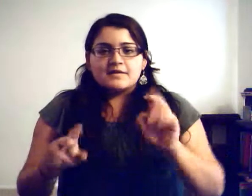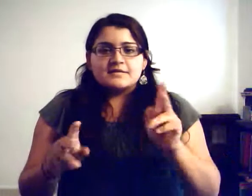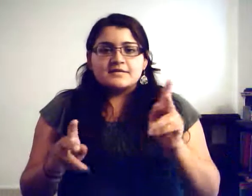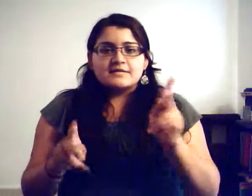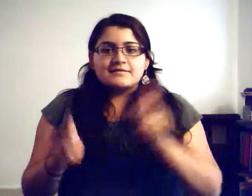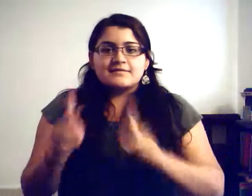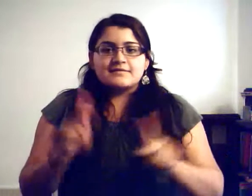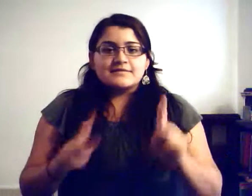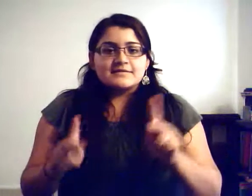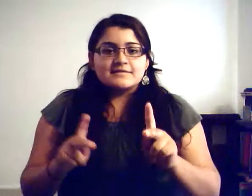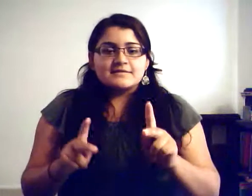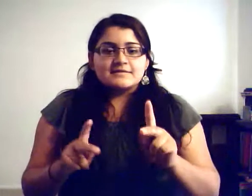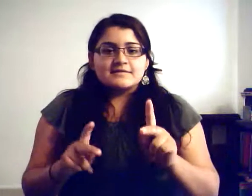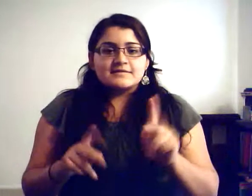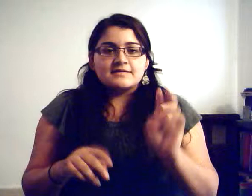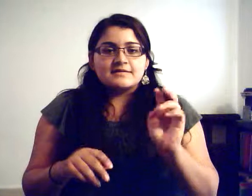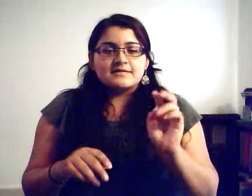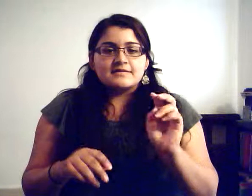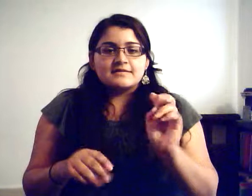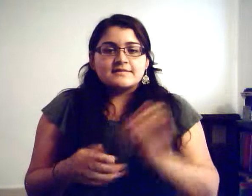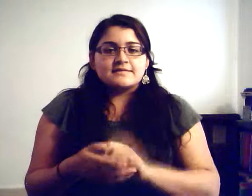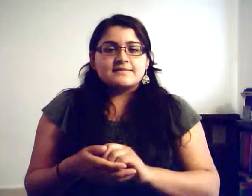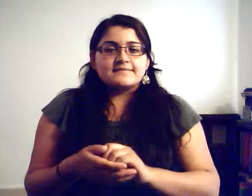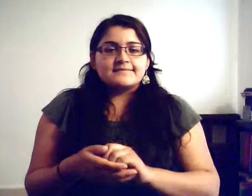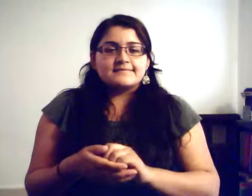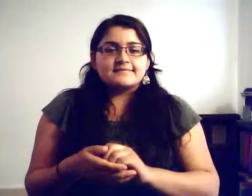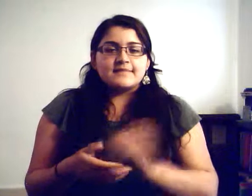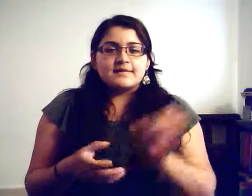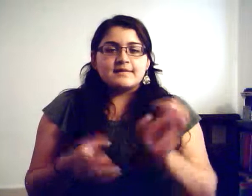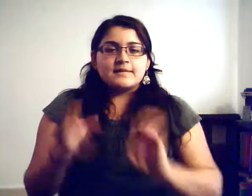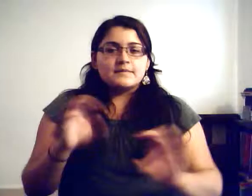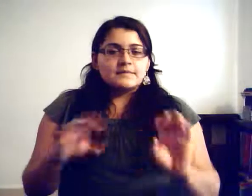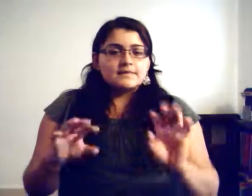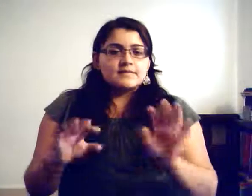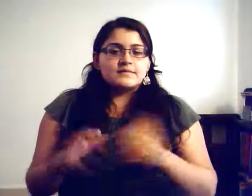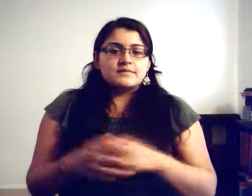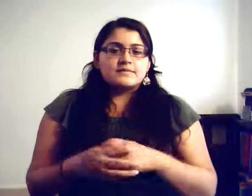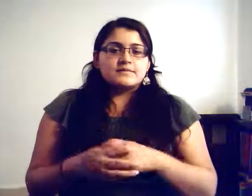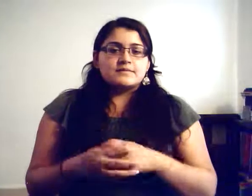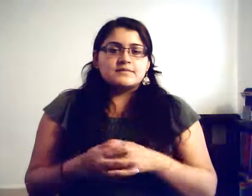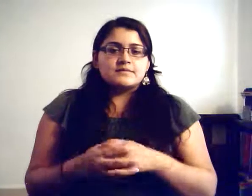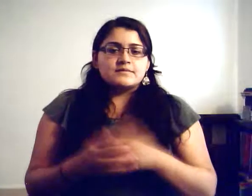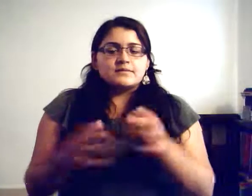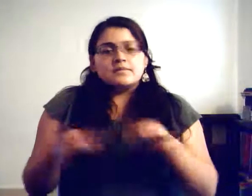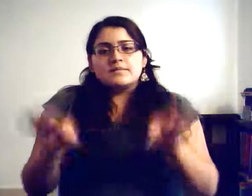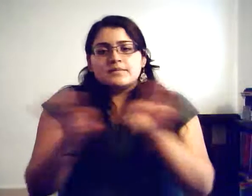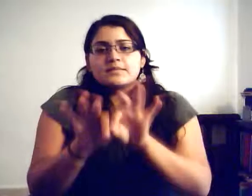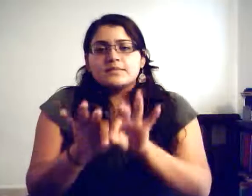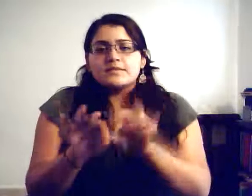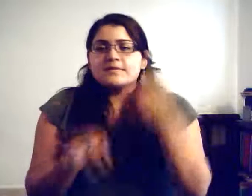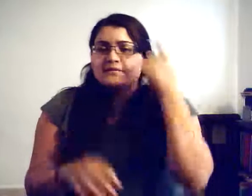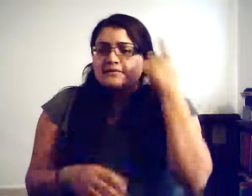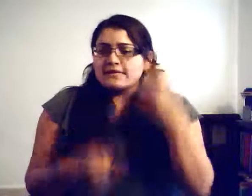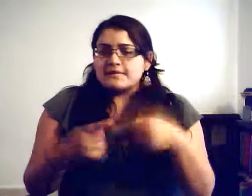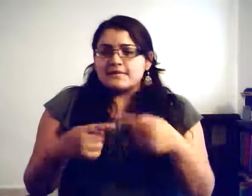school or middle school students. The key is to think about your reading and writing assignments as